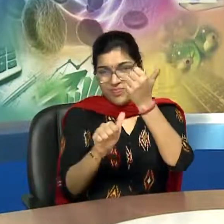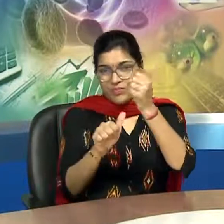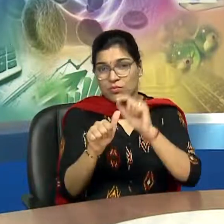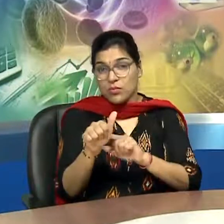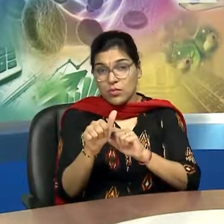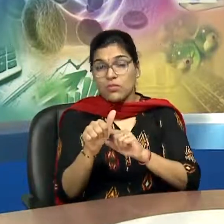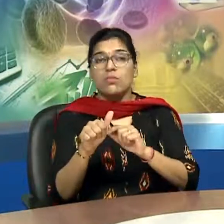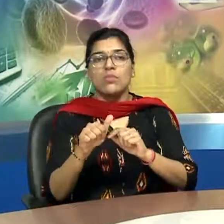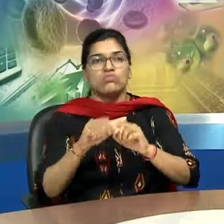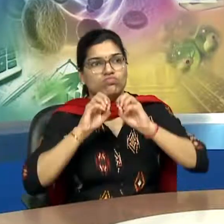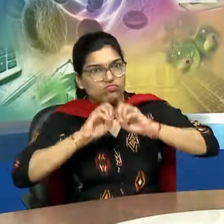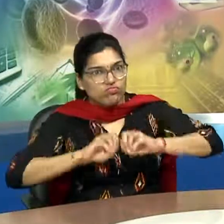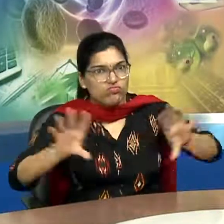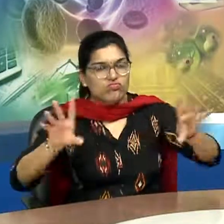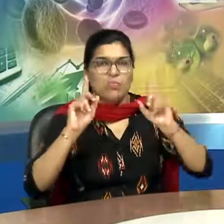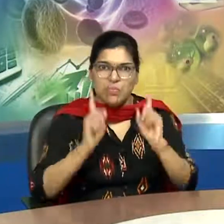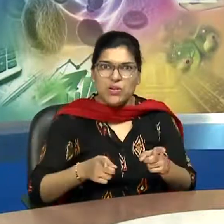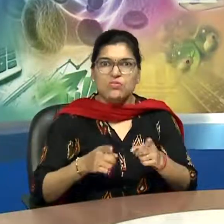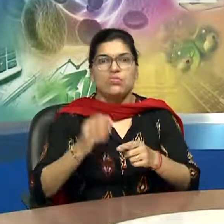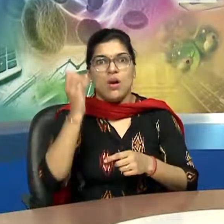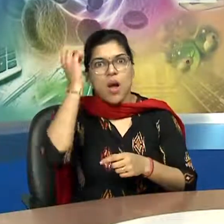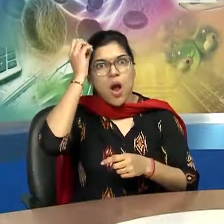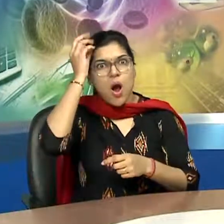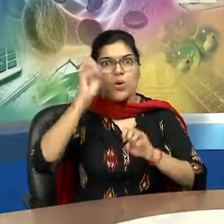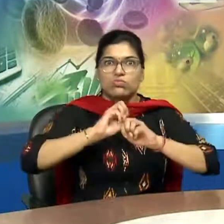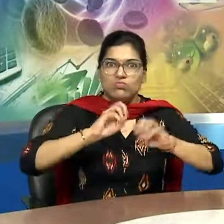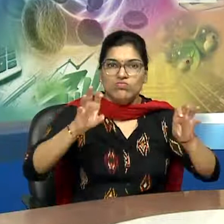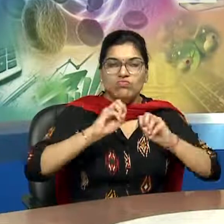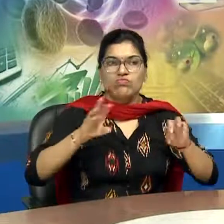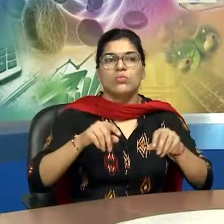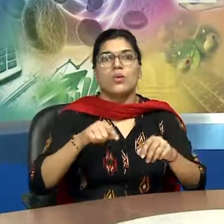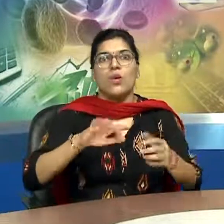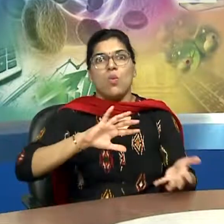UN, we all know, United Nations.